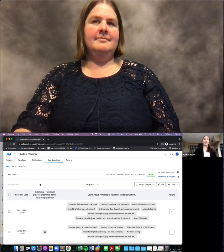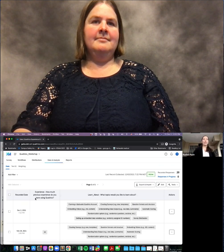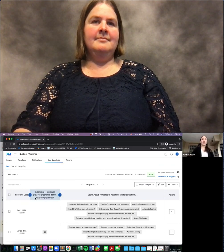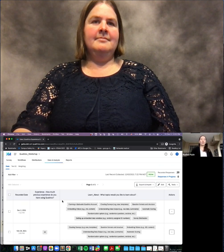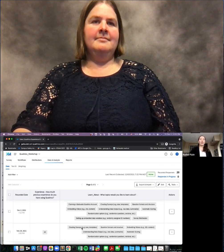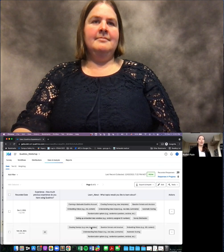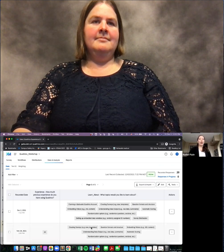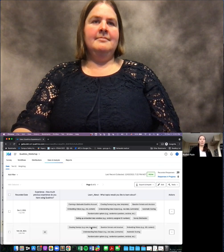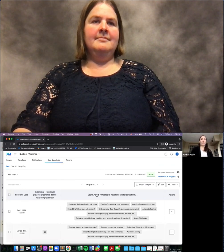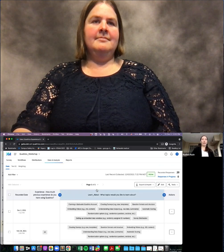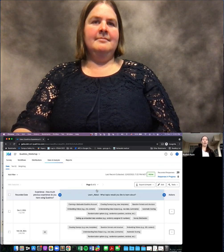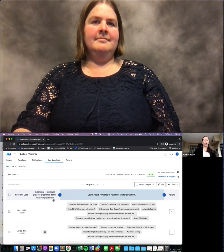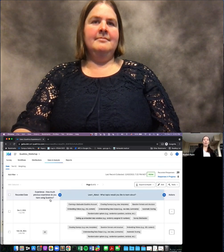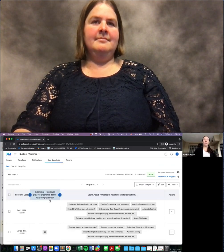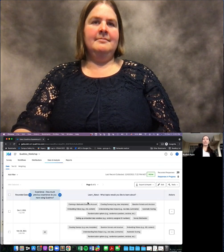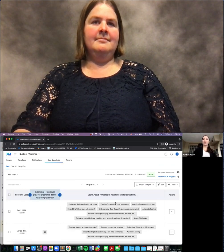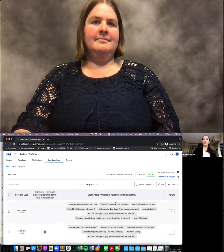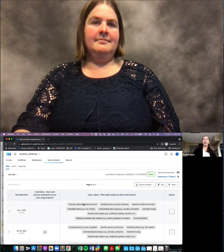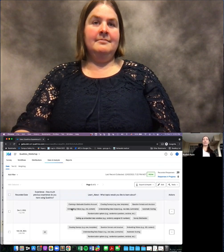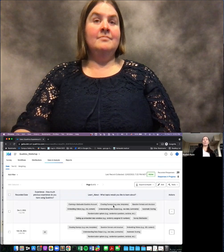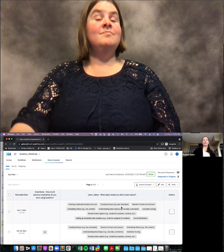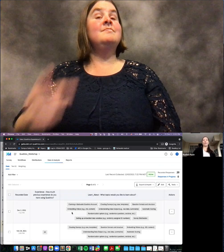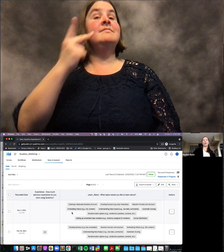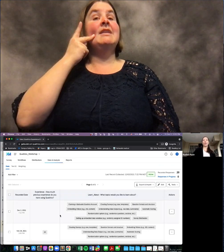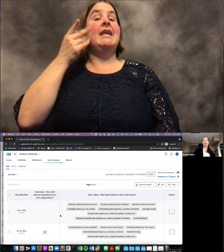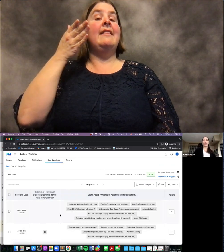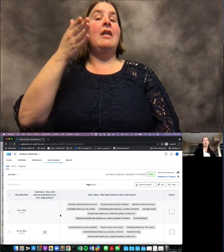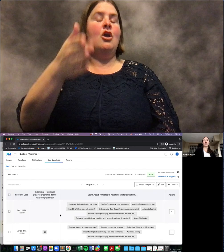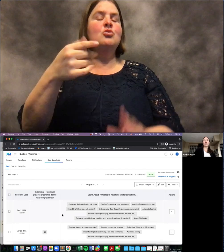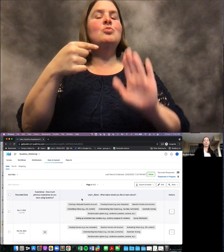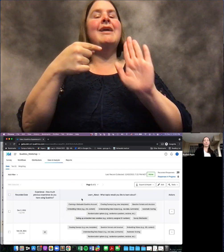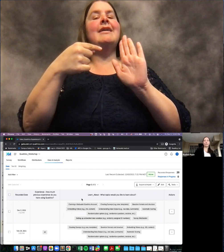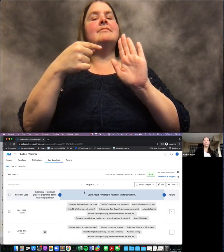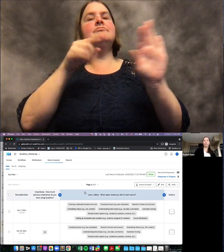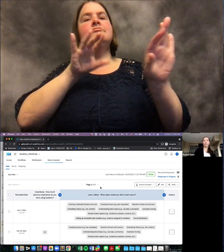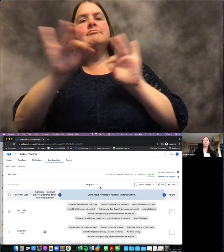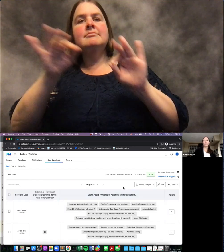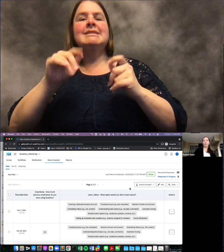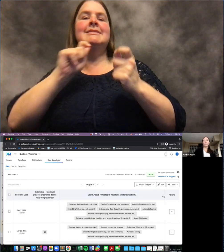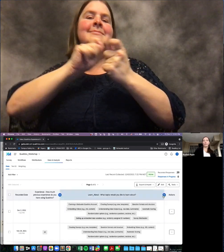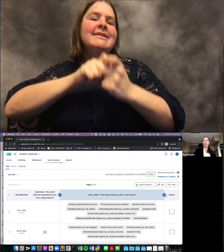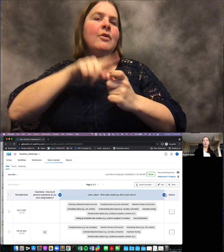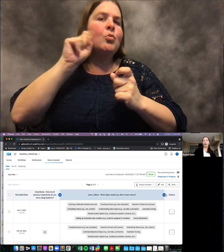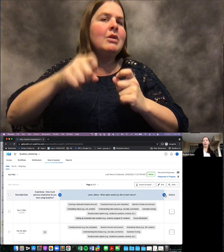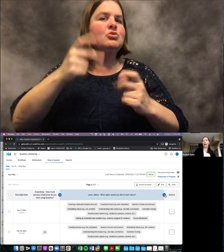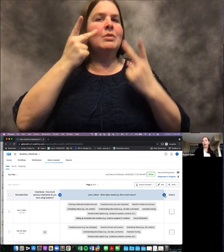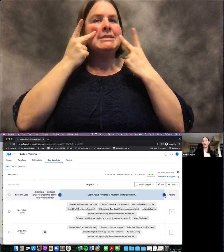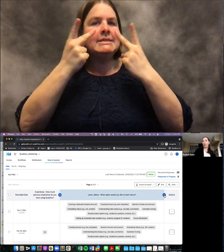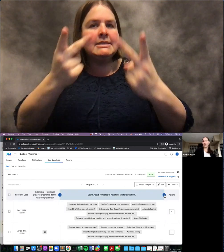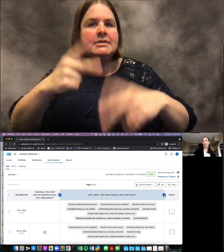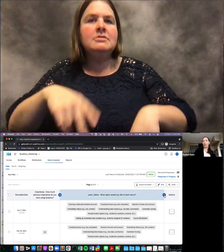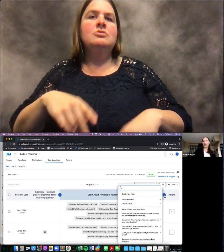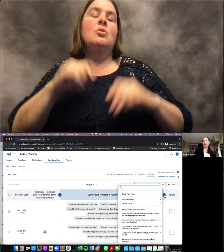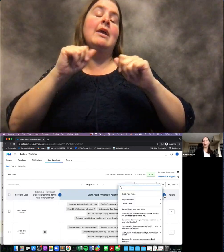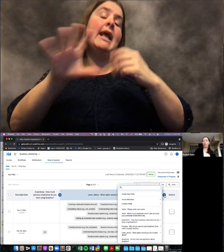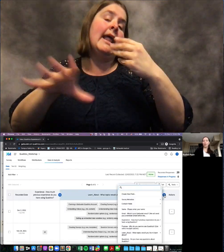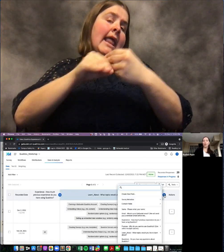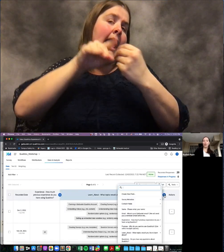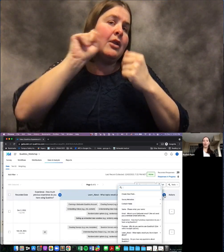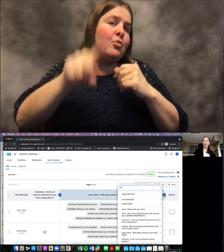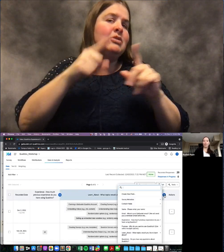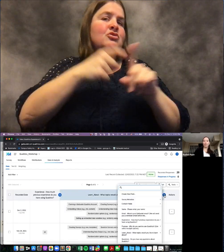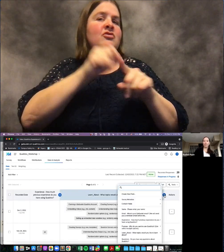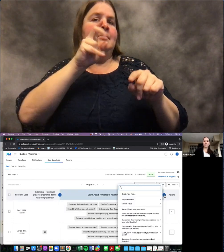And in this option, you can display specific questions. So I can add a question here from